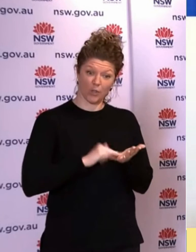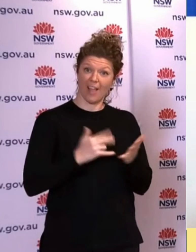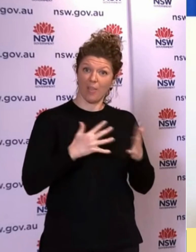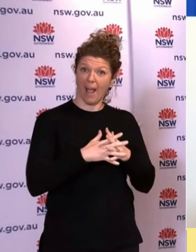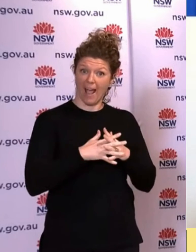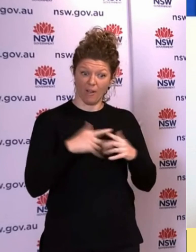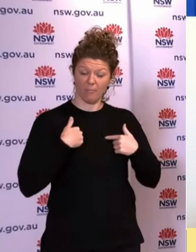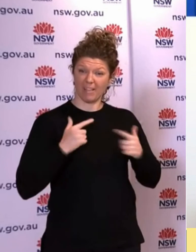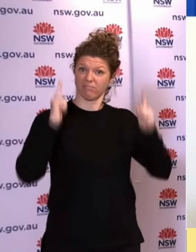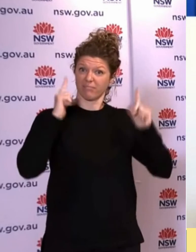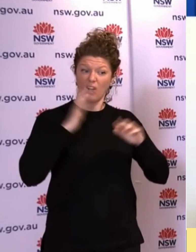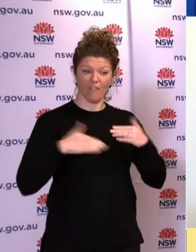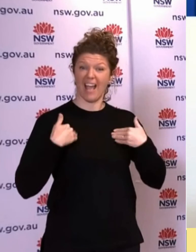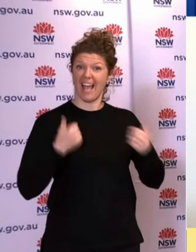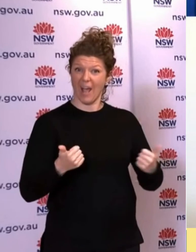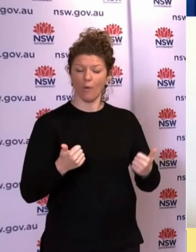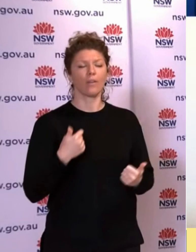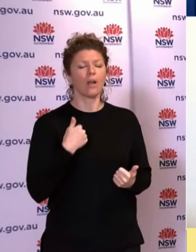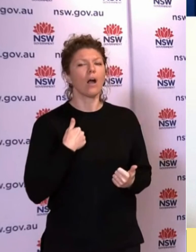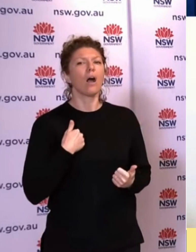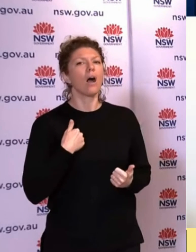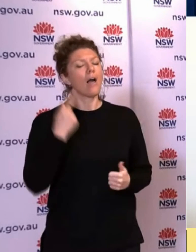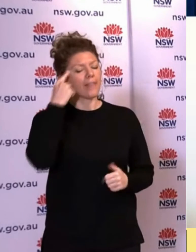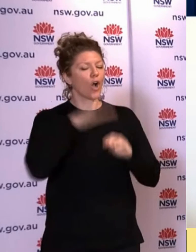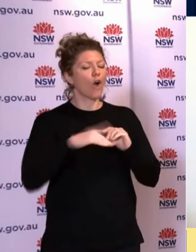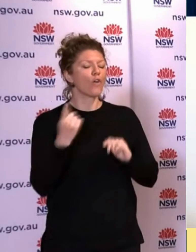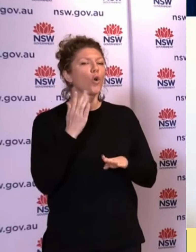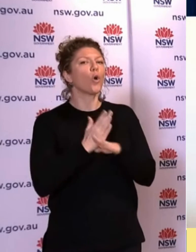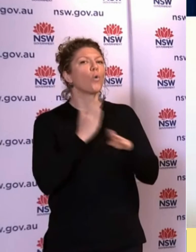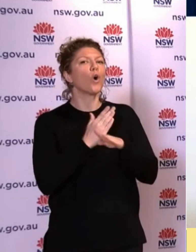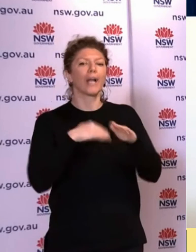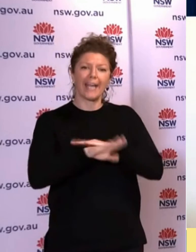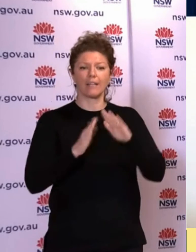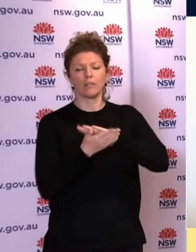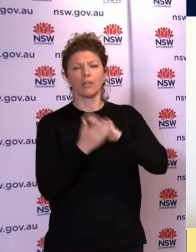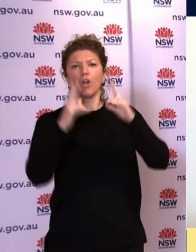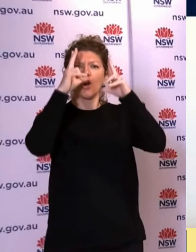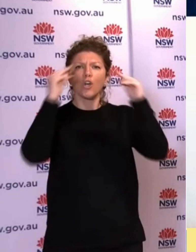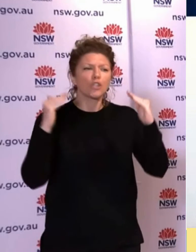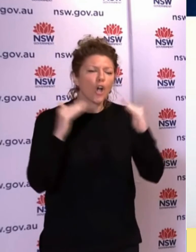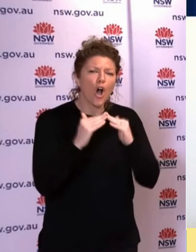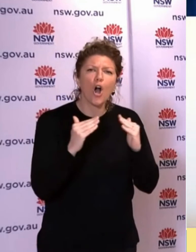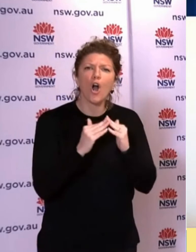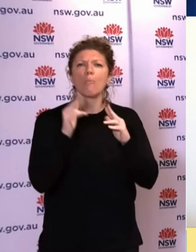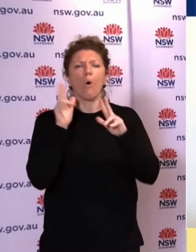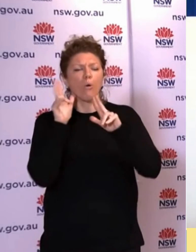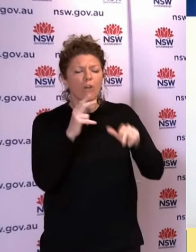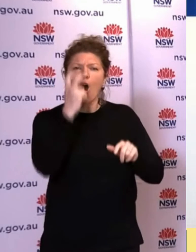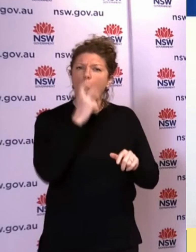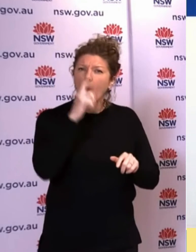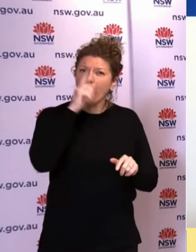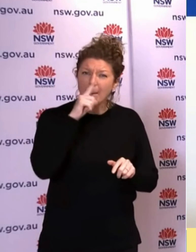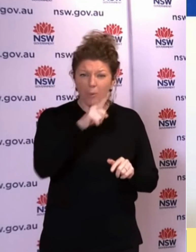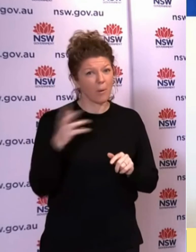that the arrangements with regard to aged care workers and aged care generally was done through the Federal Biosecurity